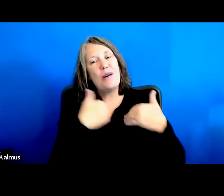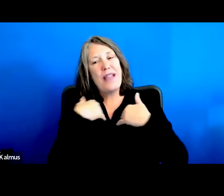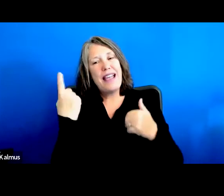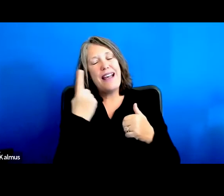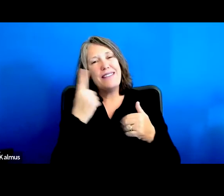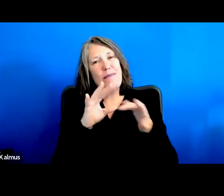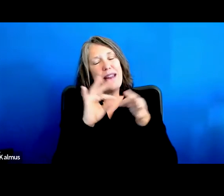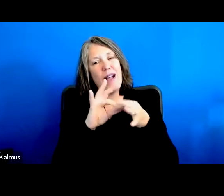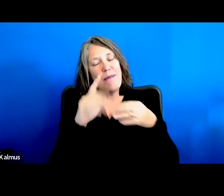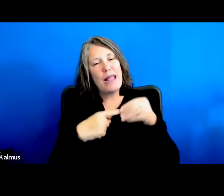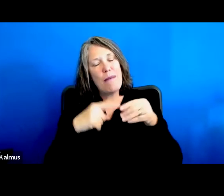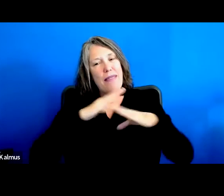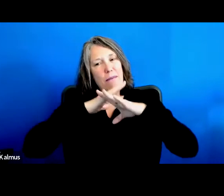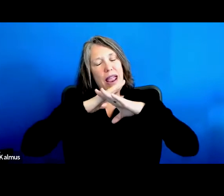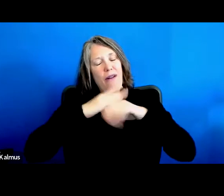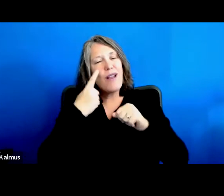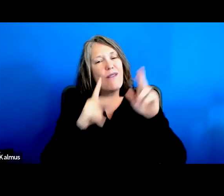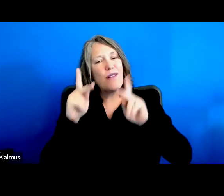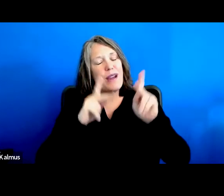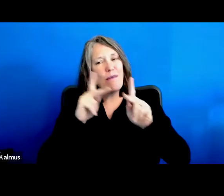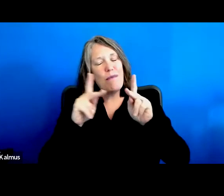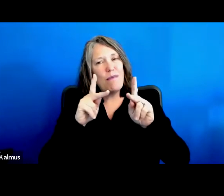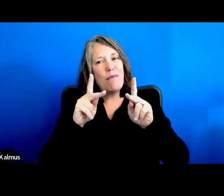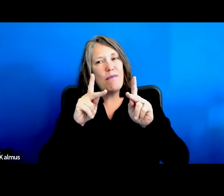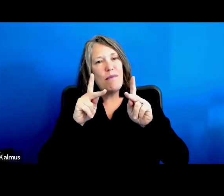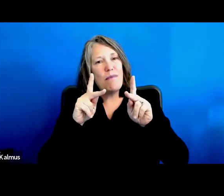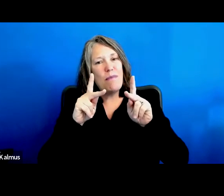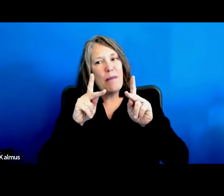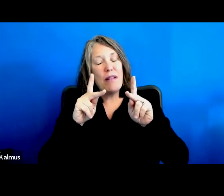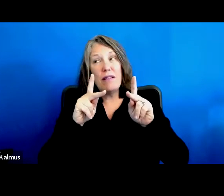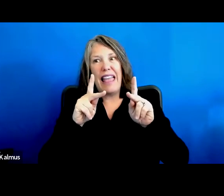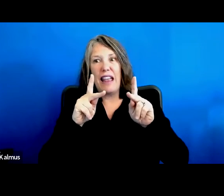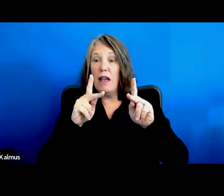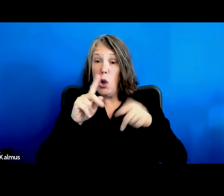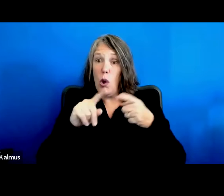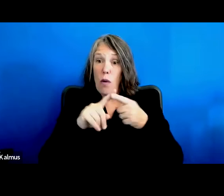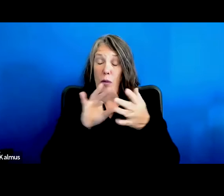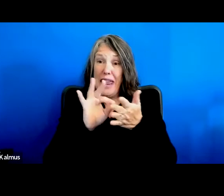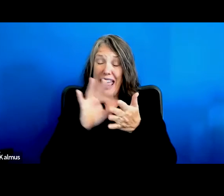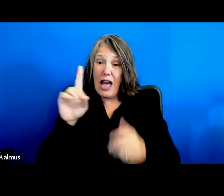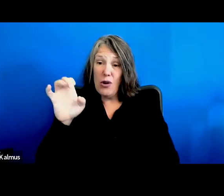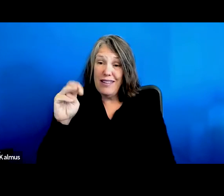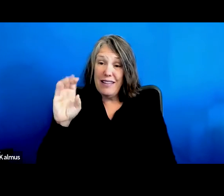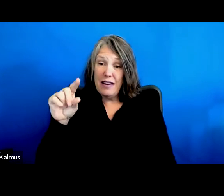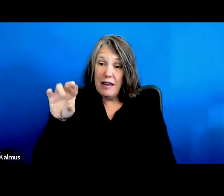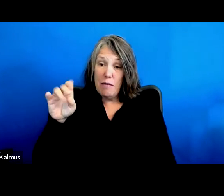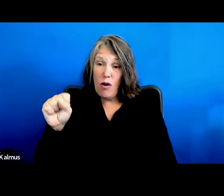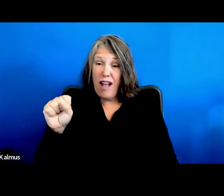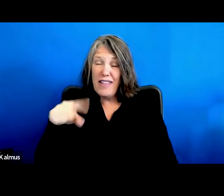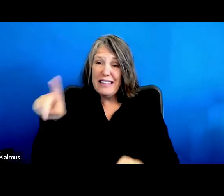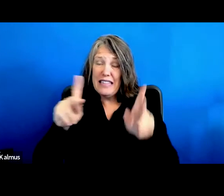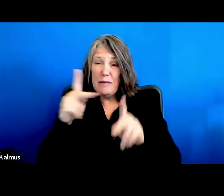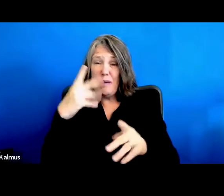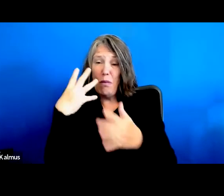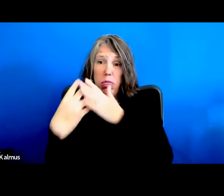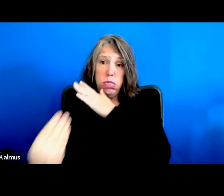about the barrier of people falling into a demographic black hole, right? And so if folks don't have a